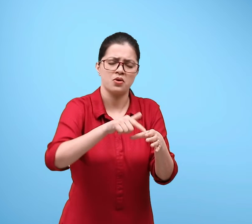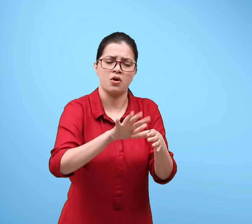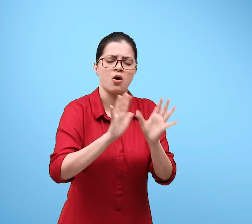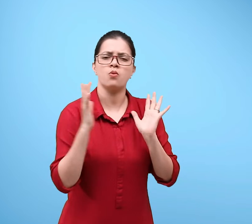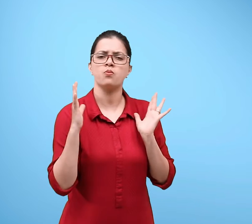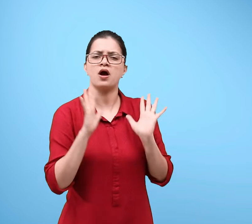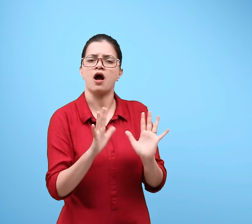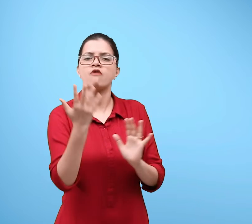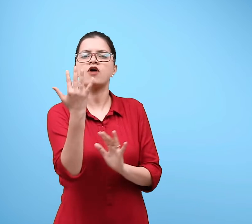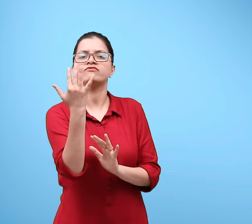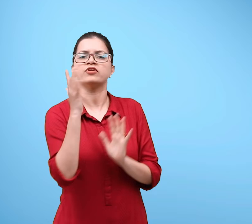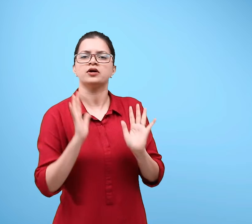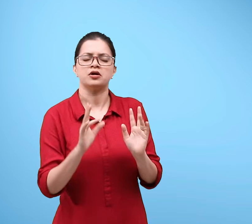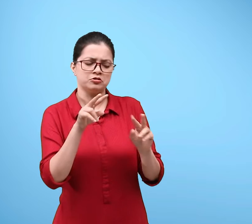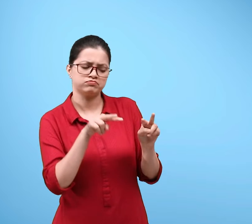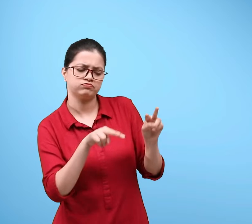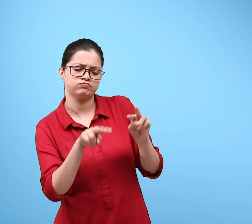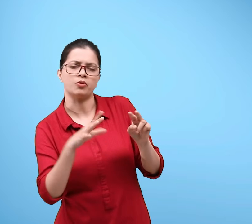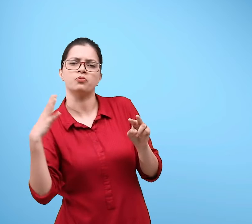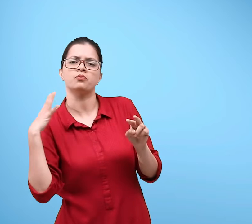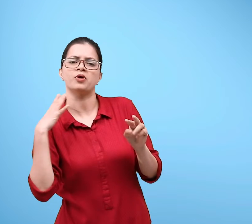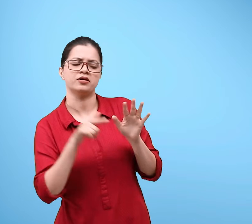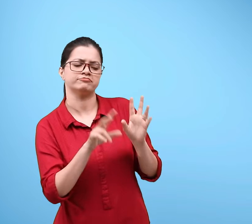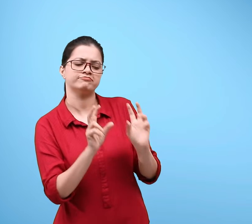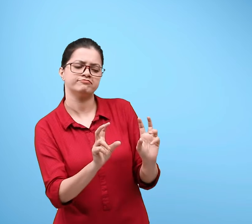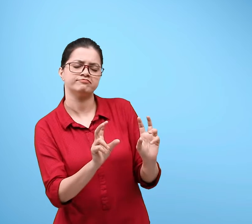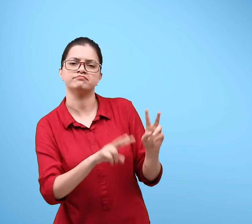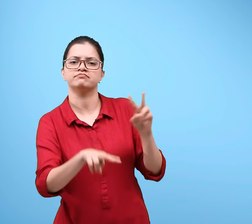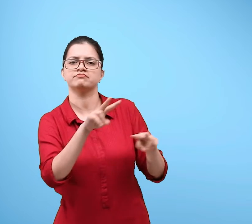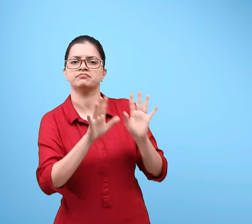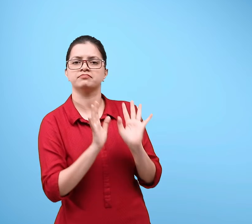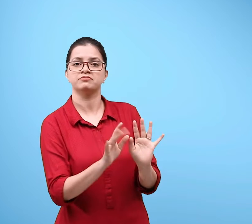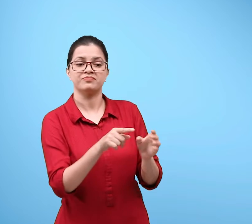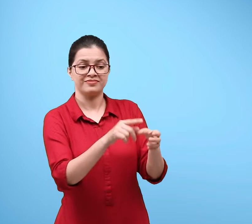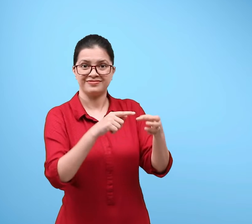Let it stand for 5 minutes. Observe whether the liquid mixes with water.